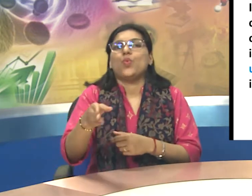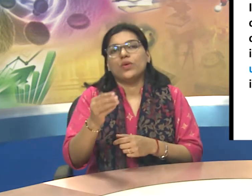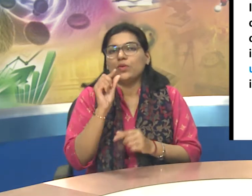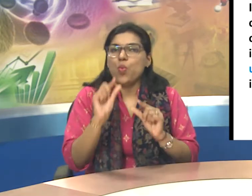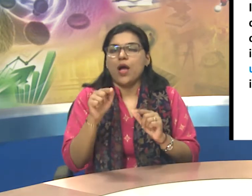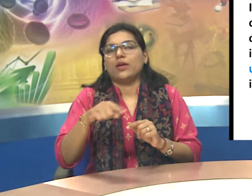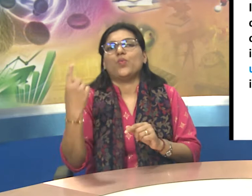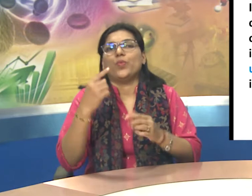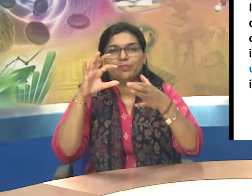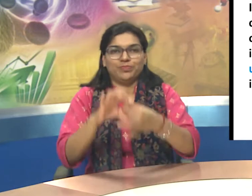urgency of